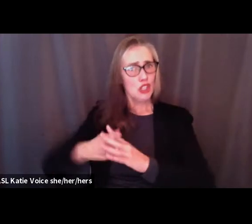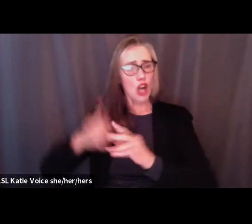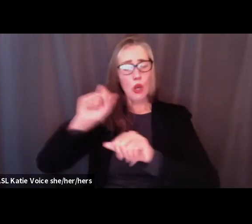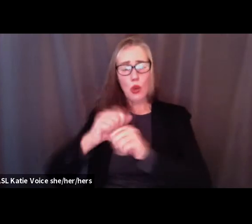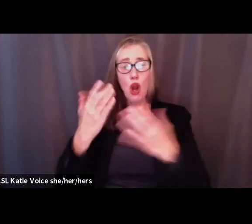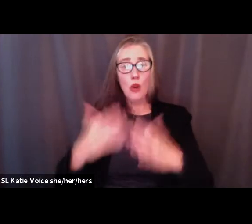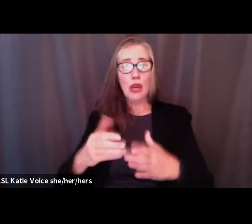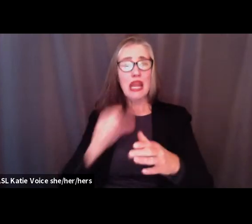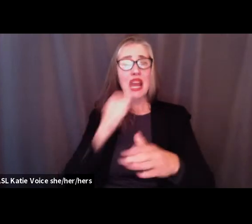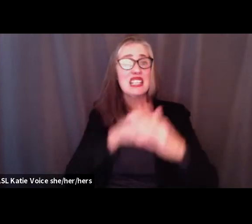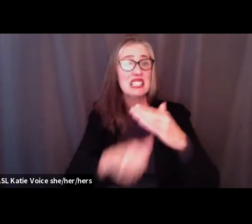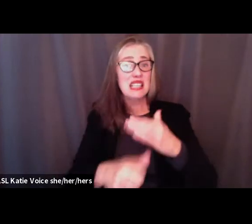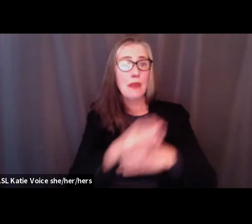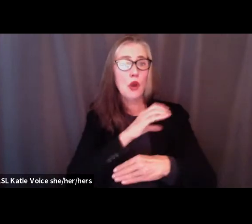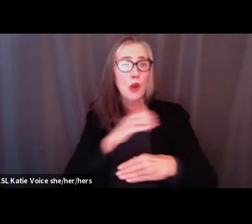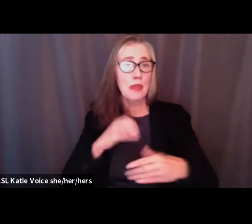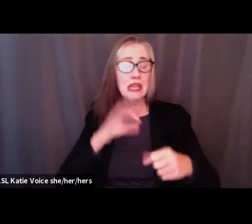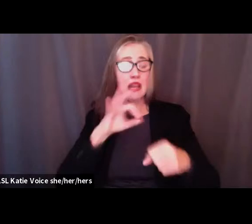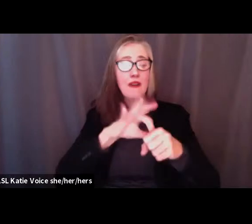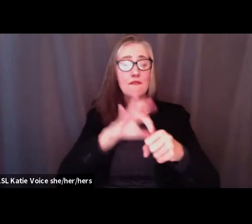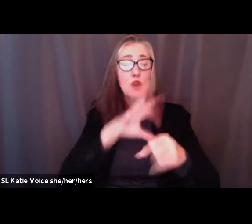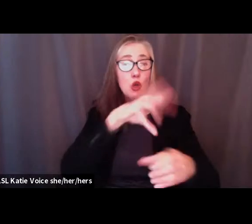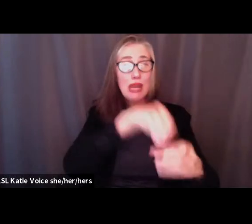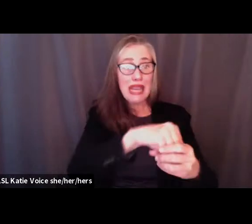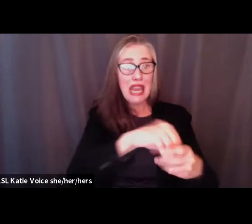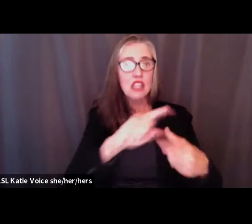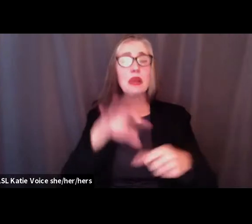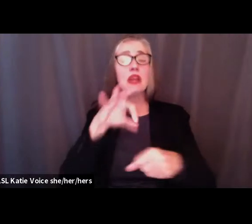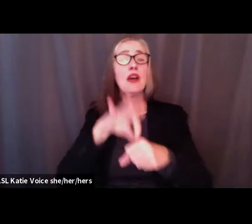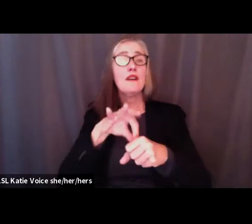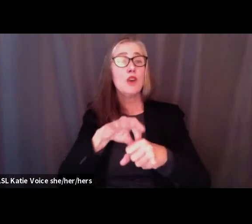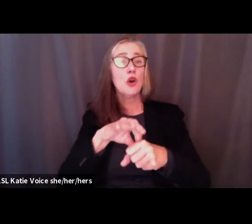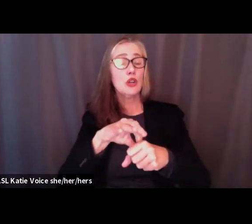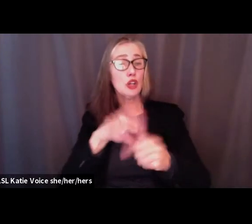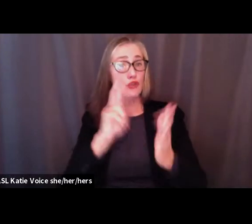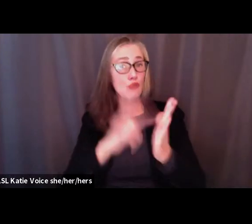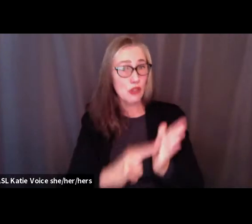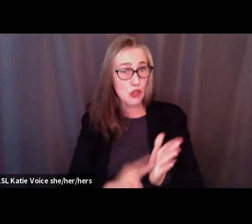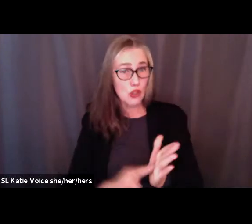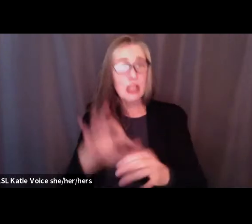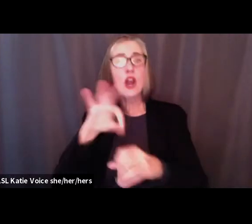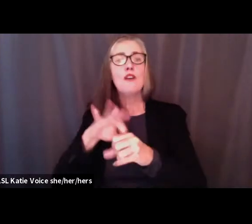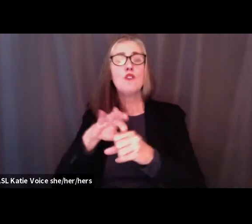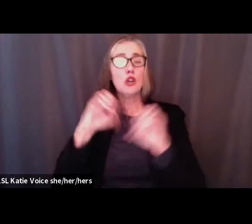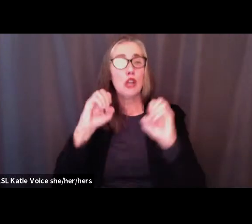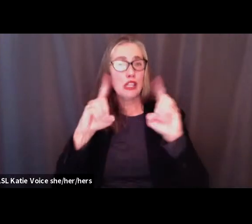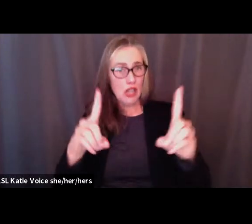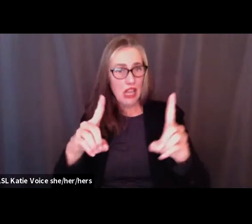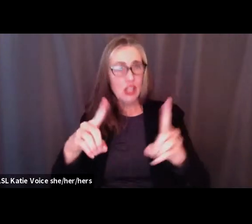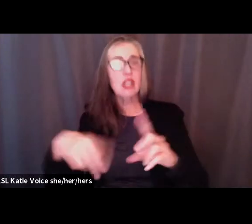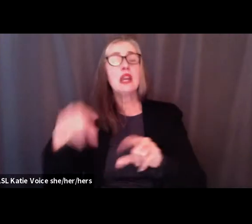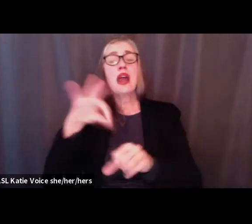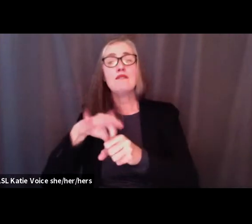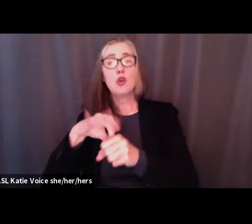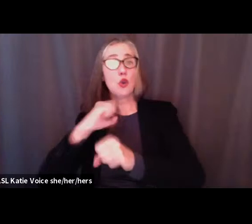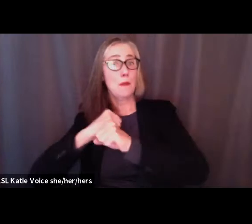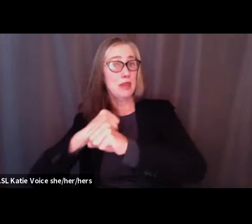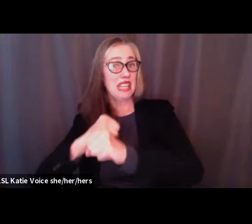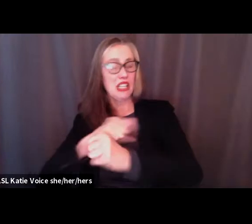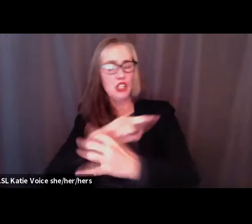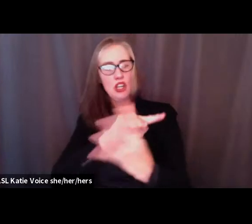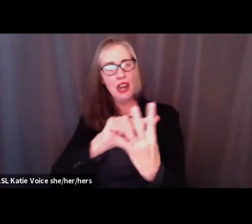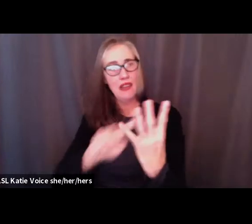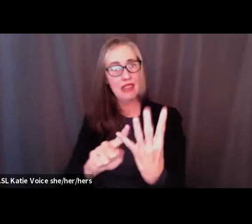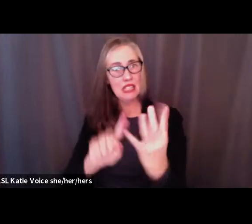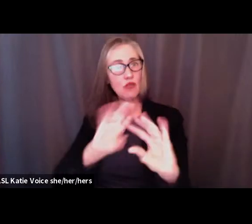voter engagement, voter registration, voter education, and voter protection. Through these working groups, we will